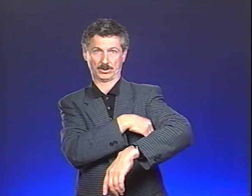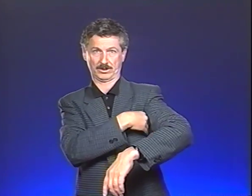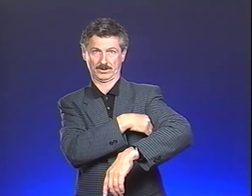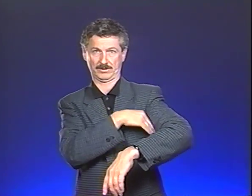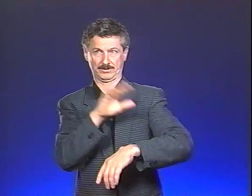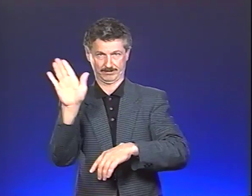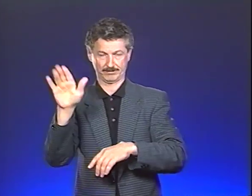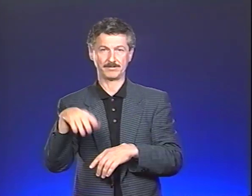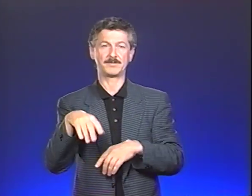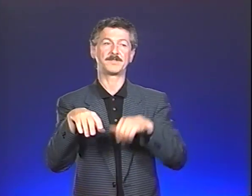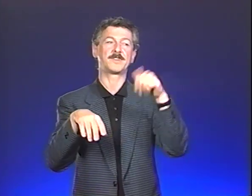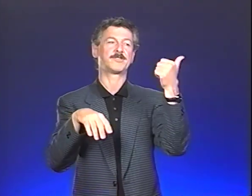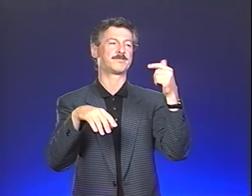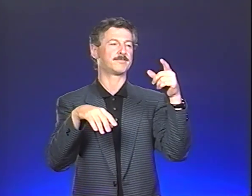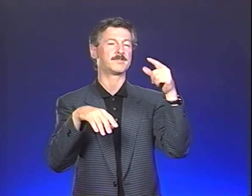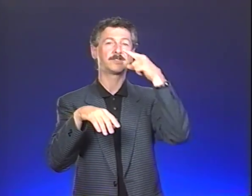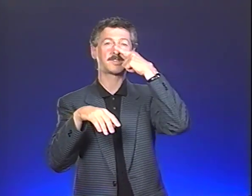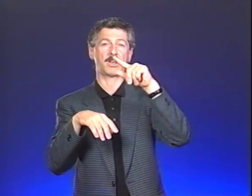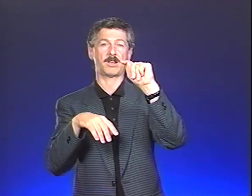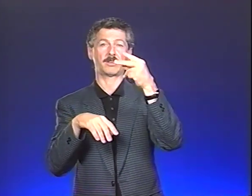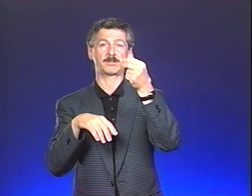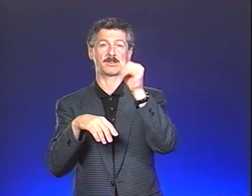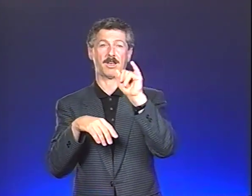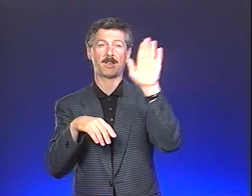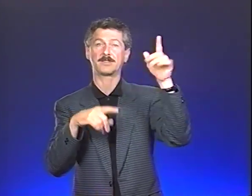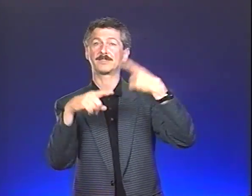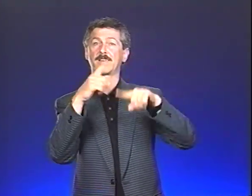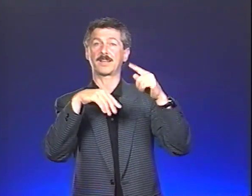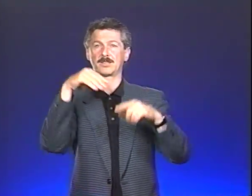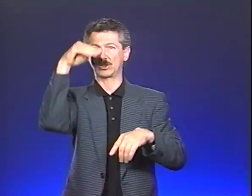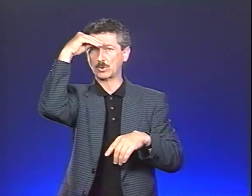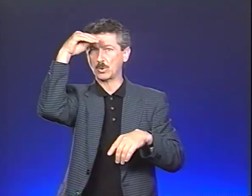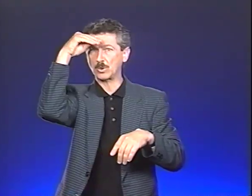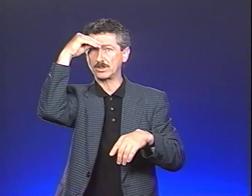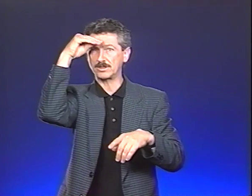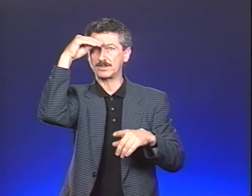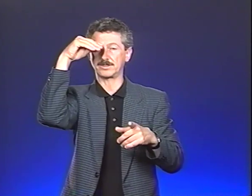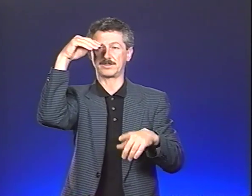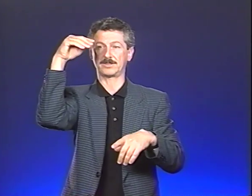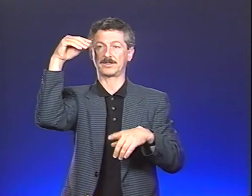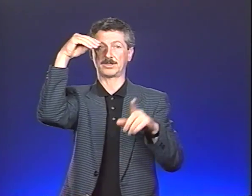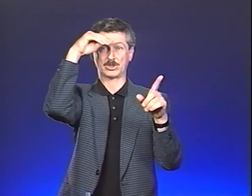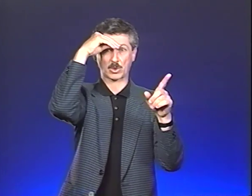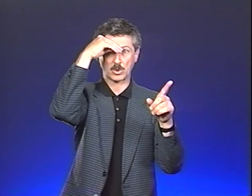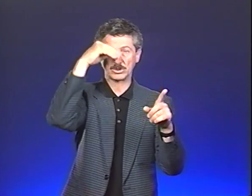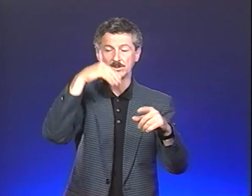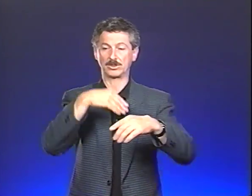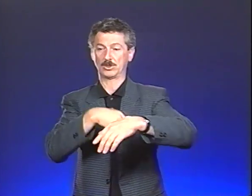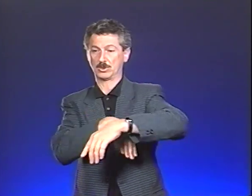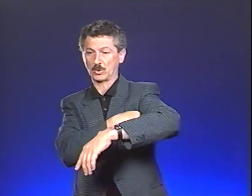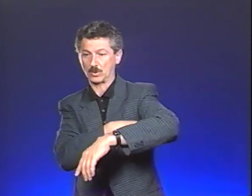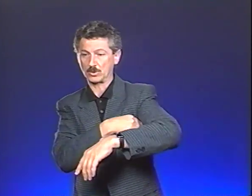The sign student in Italian Sign Language is this, and this is the sign for student in Thai Sign Language.